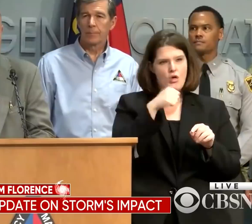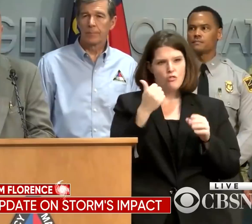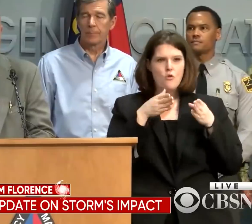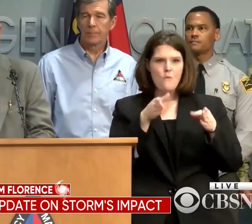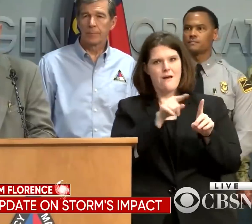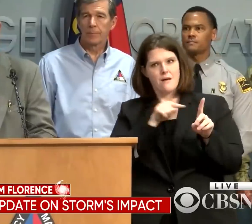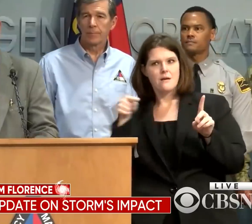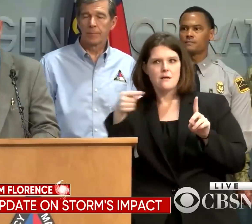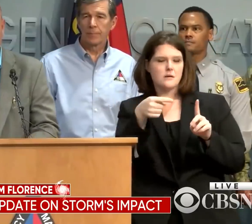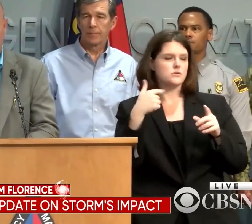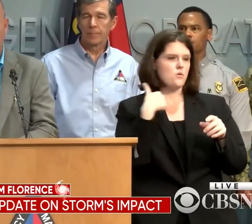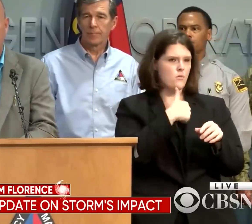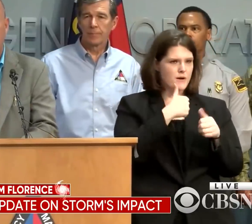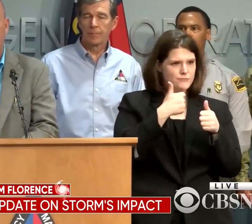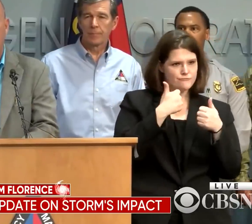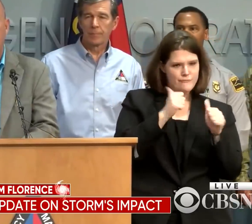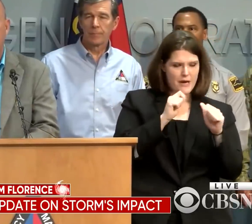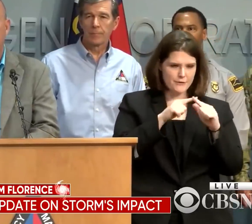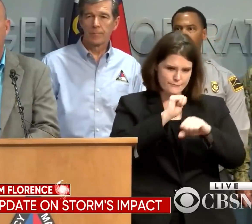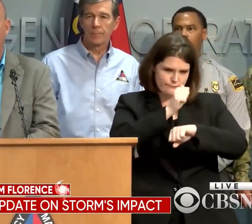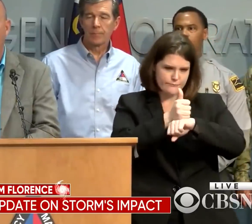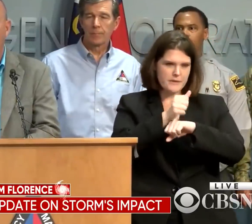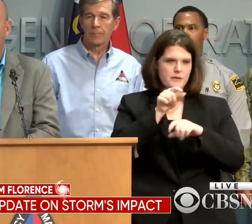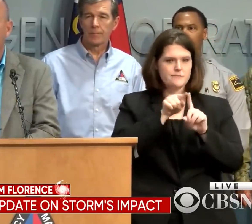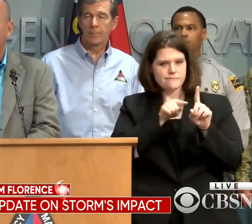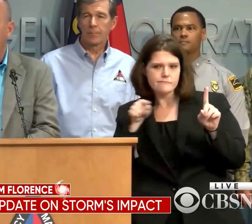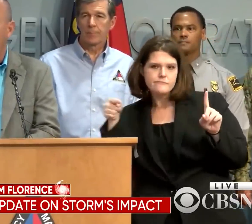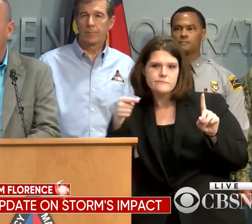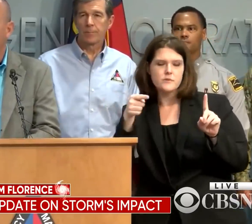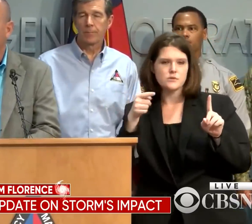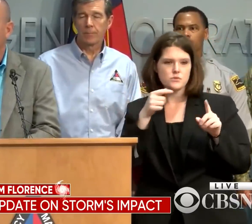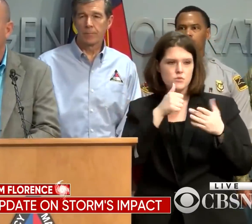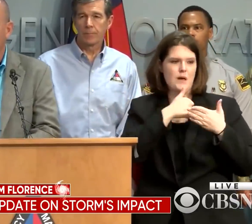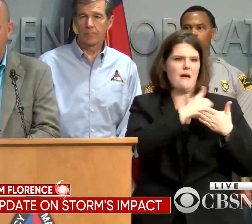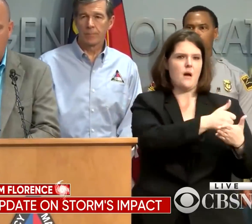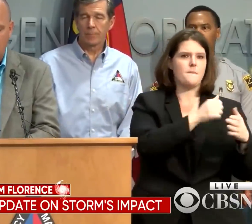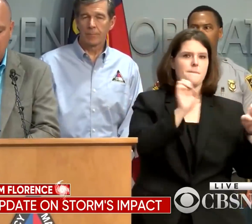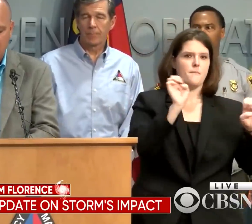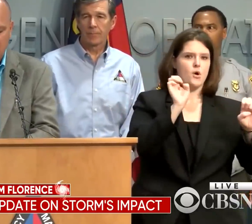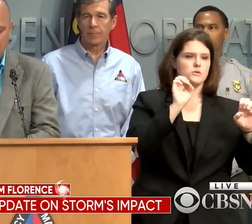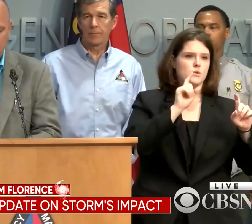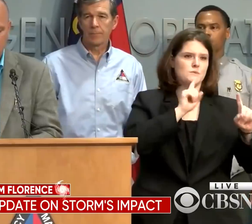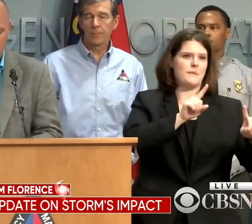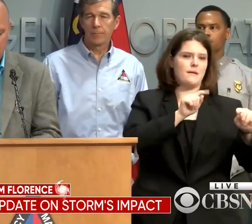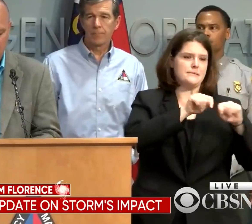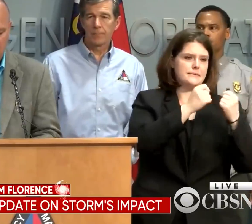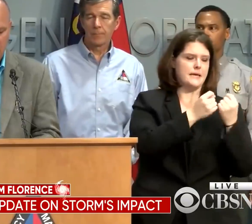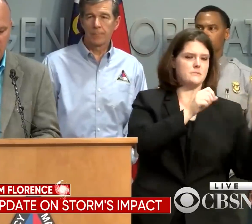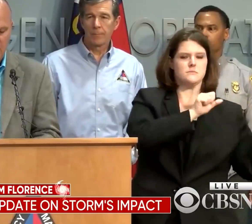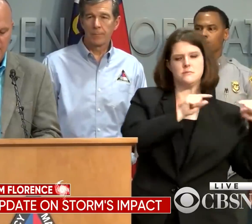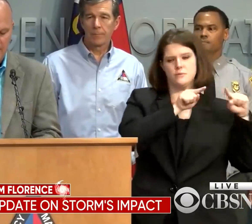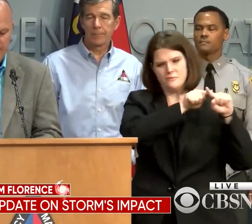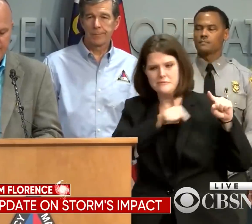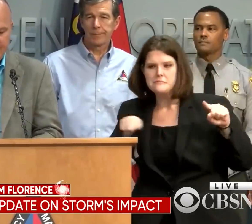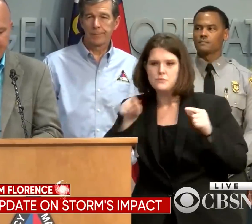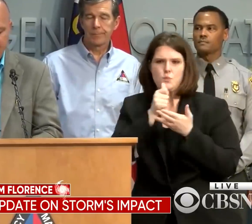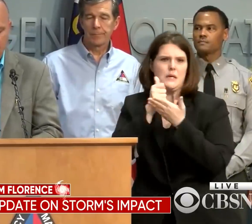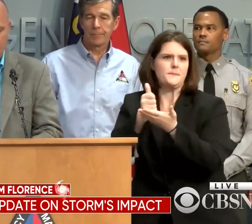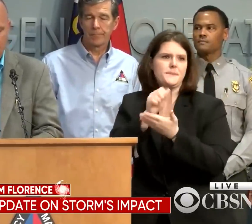to reestablish and establish those detour routes to support our emergency response to eastern North